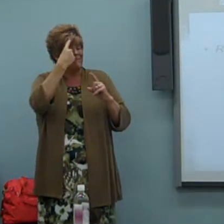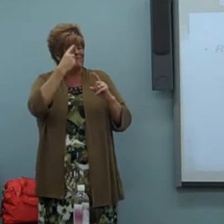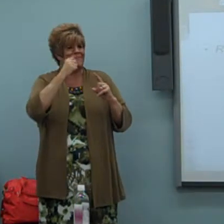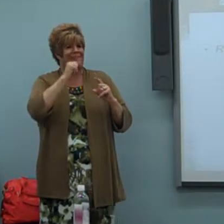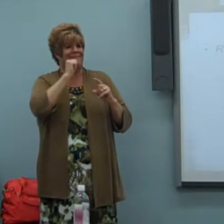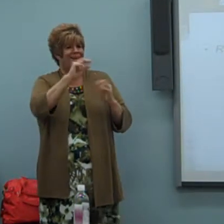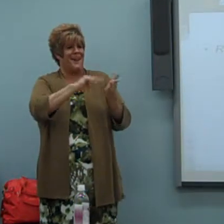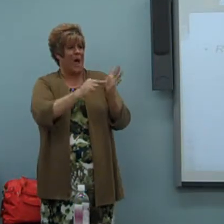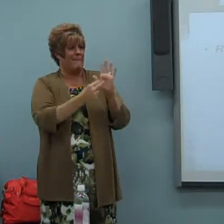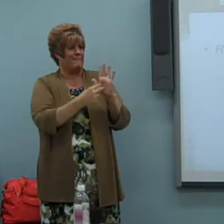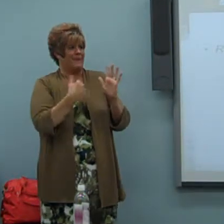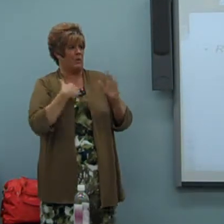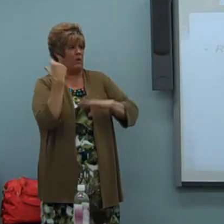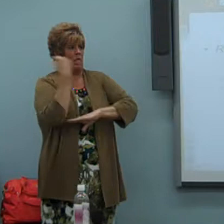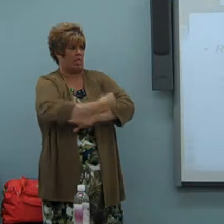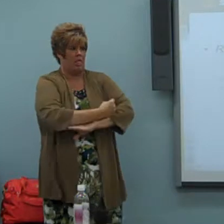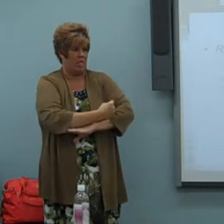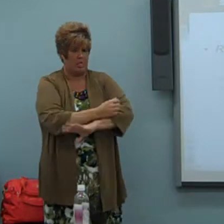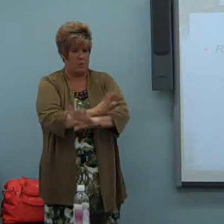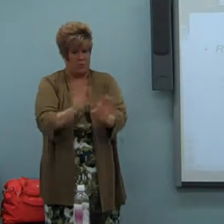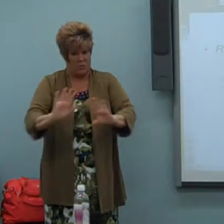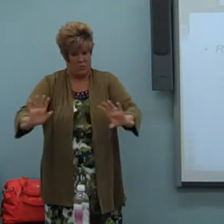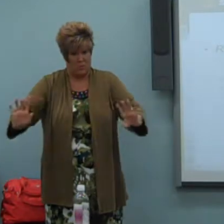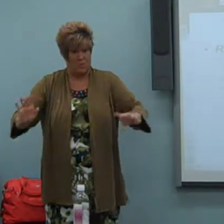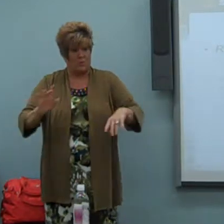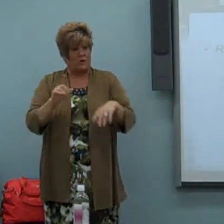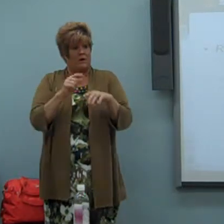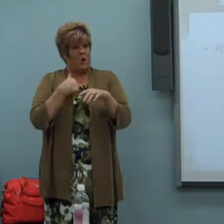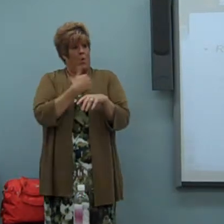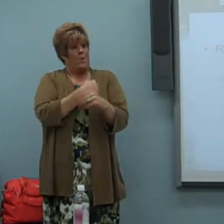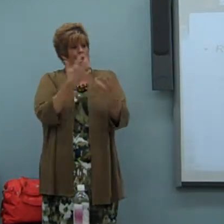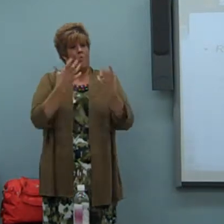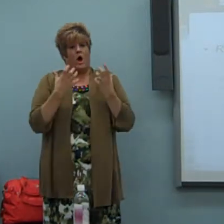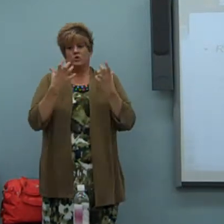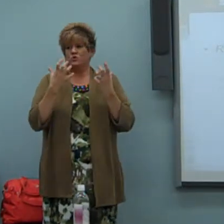So we filed Chapter 11 bankruptcy, which does not mean that we need to be shut down.